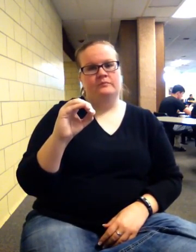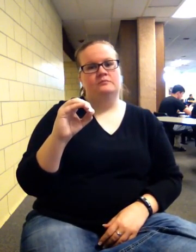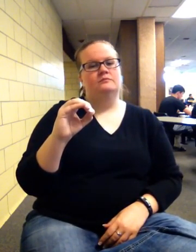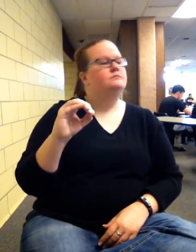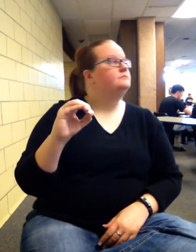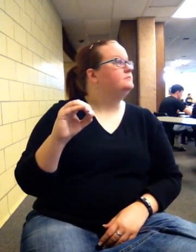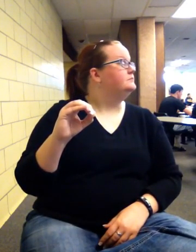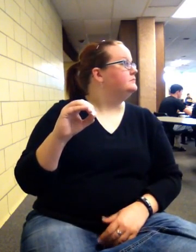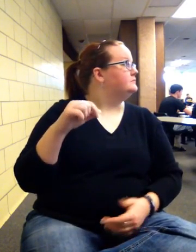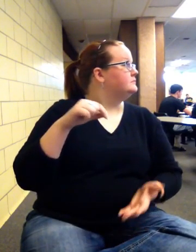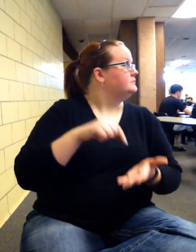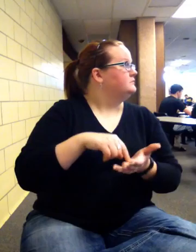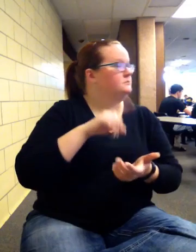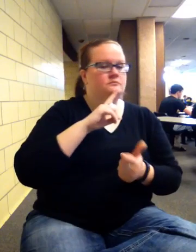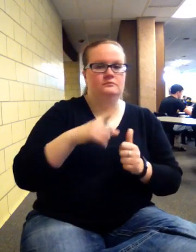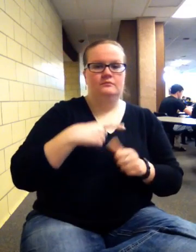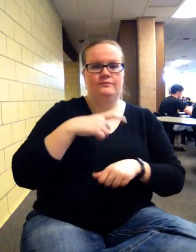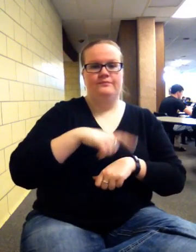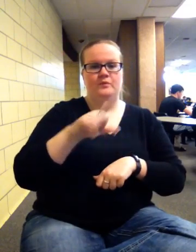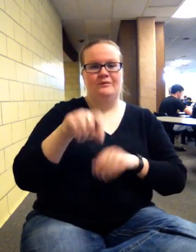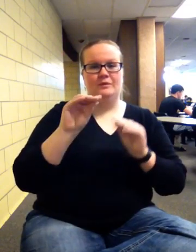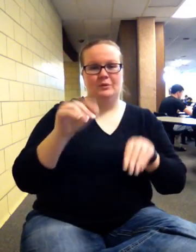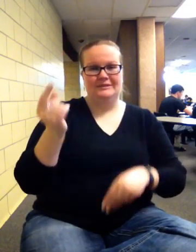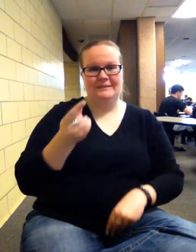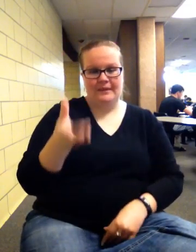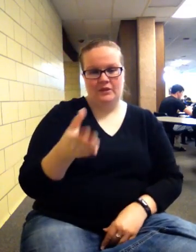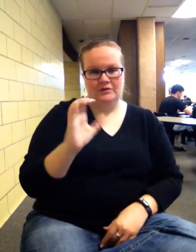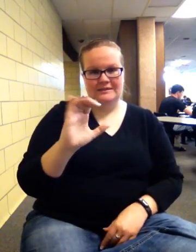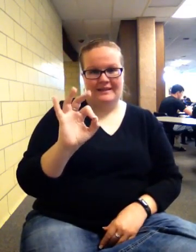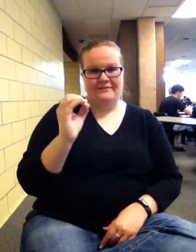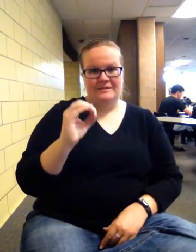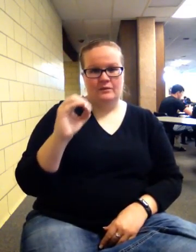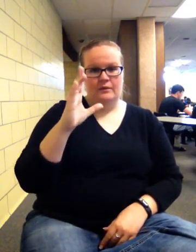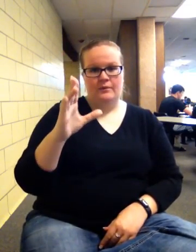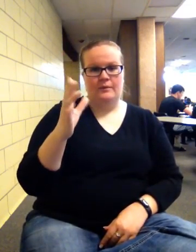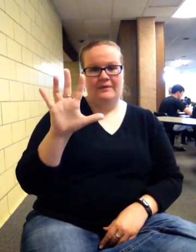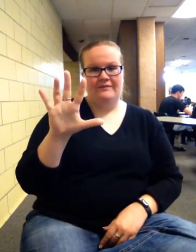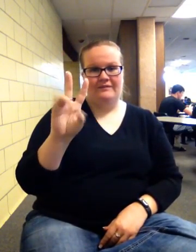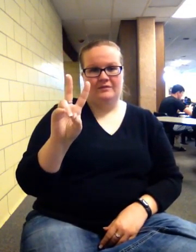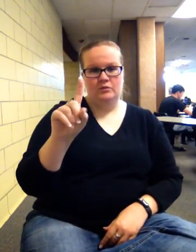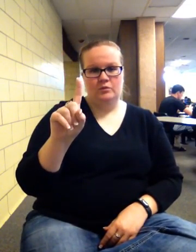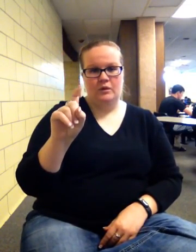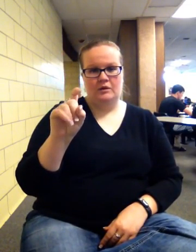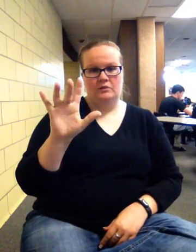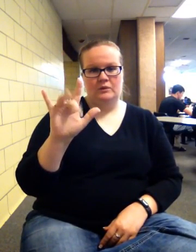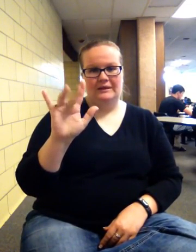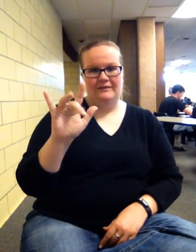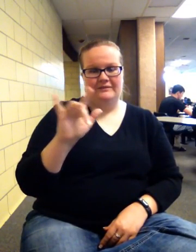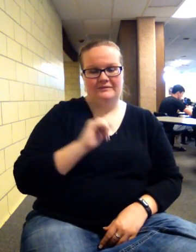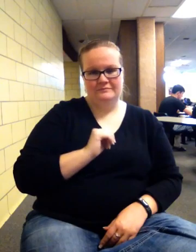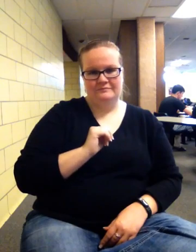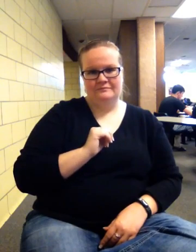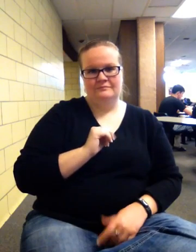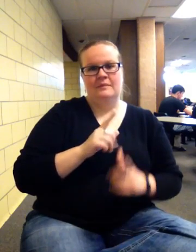This is the first time you're going to have to put something there, and the CF0 is going to be the 52125, and then you have to hit the